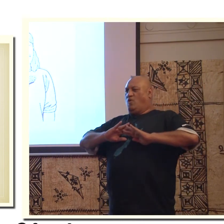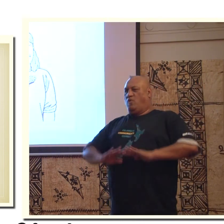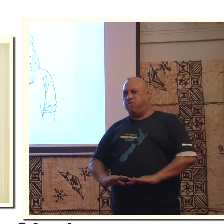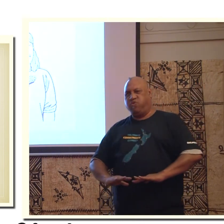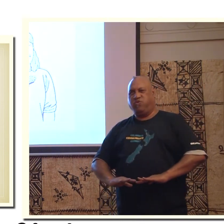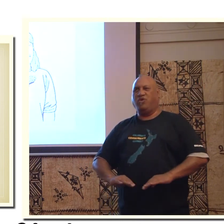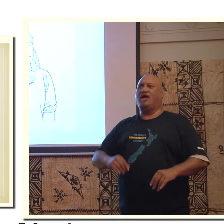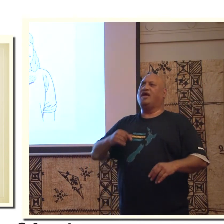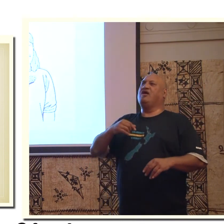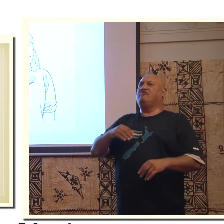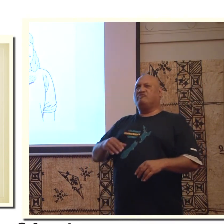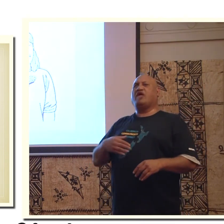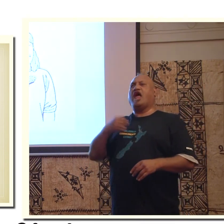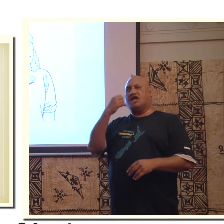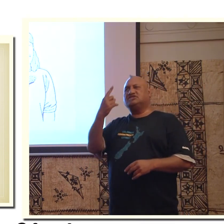talk to me.